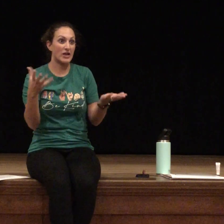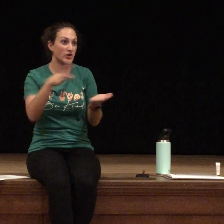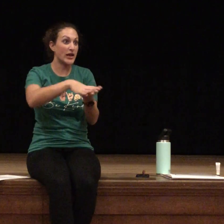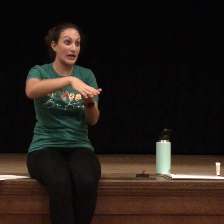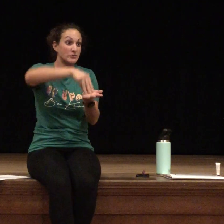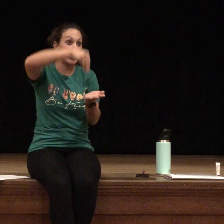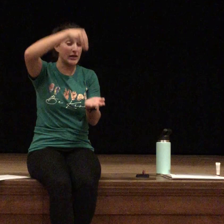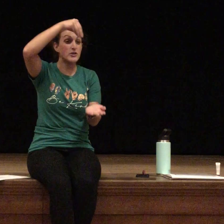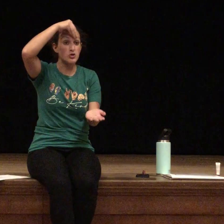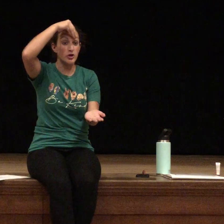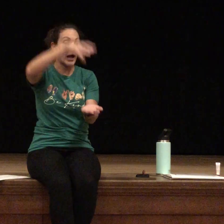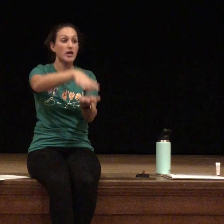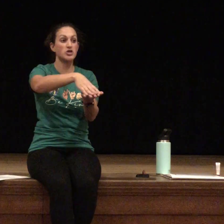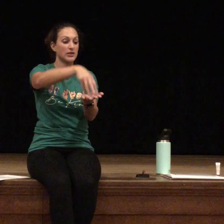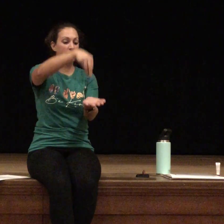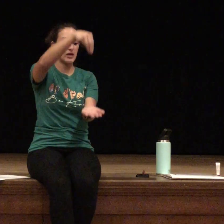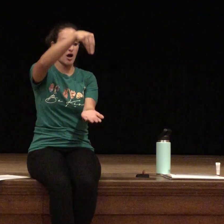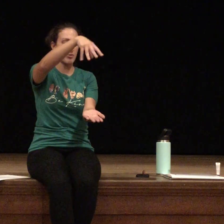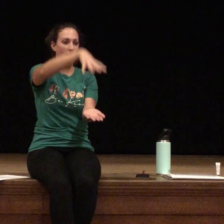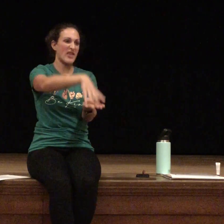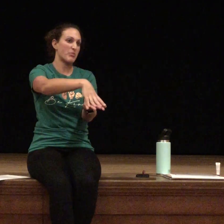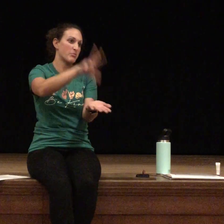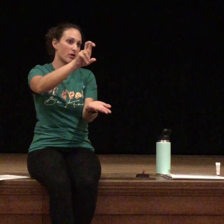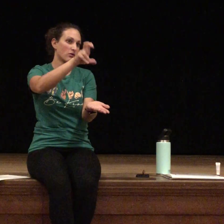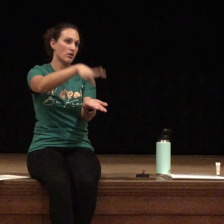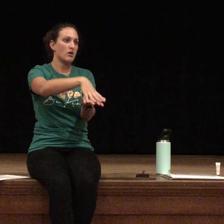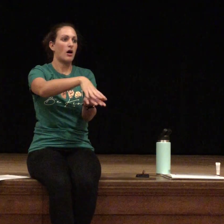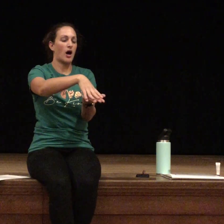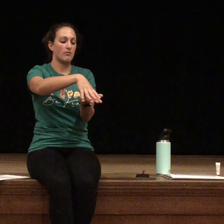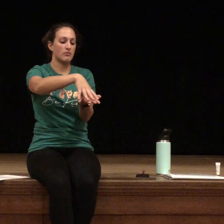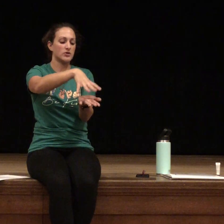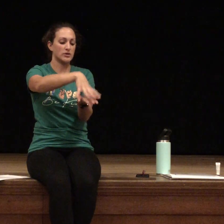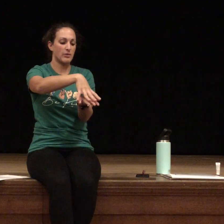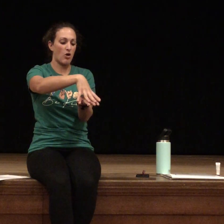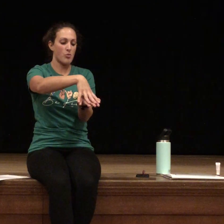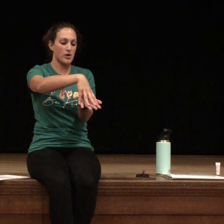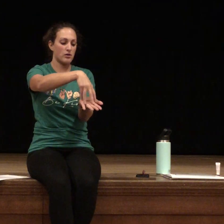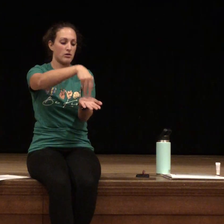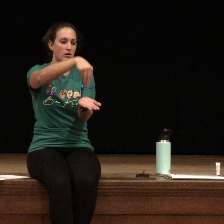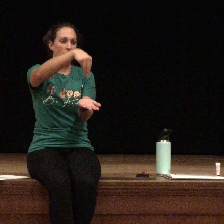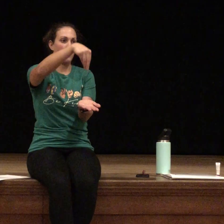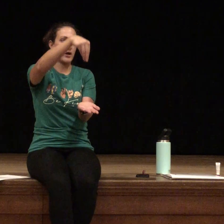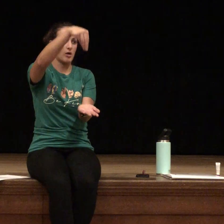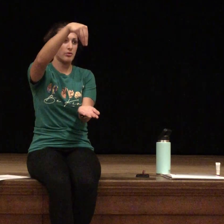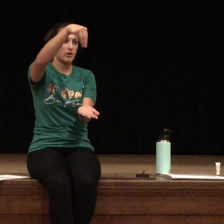exaggerant as putting it to your head, just lifting it up off that paper. So it's going to be open, pulling up and